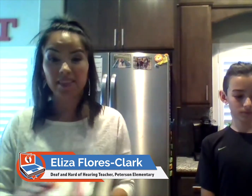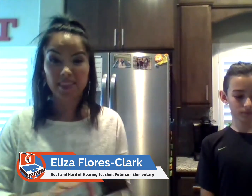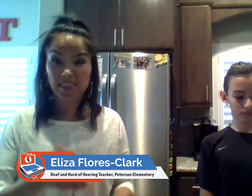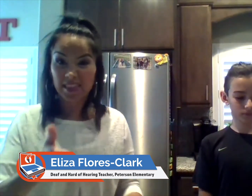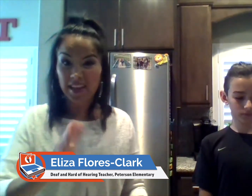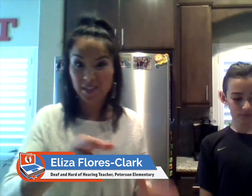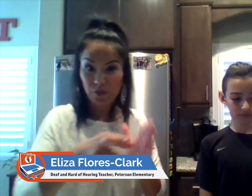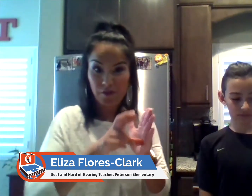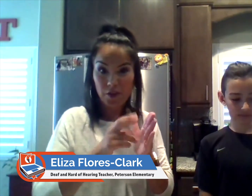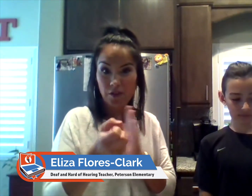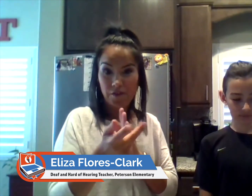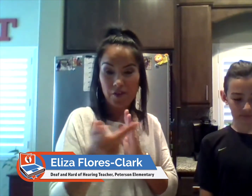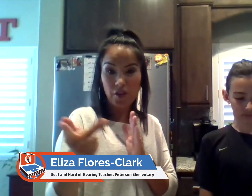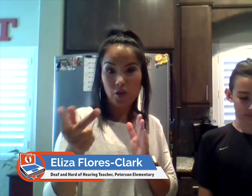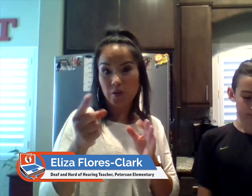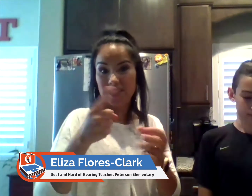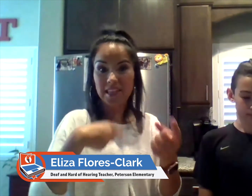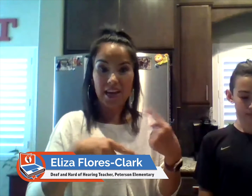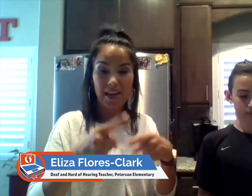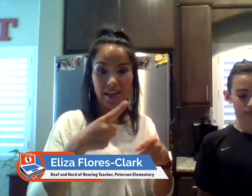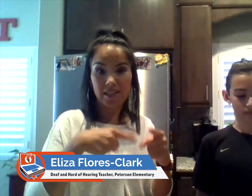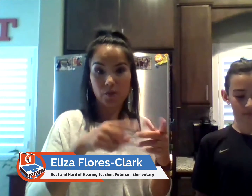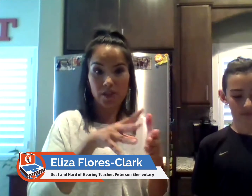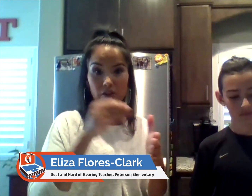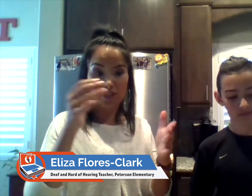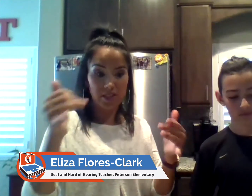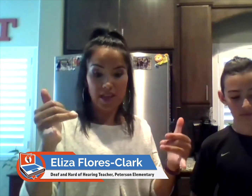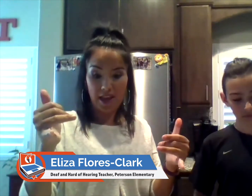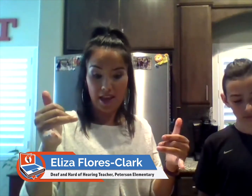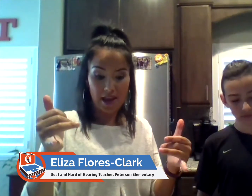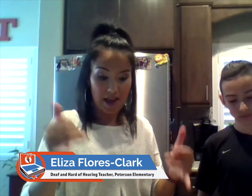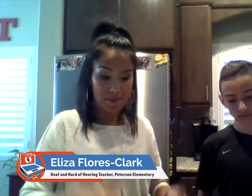And let's review a few signs we learned today